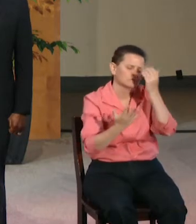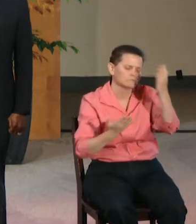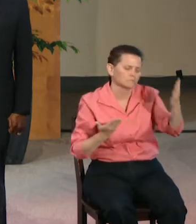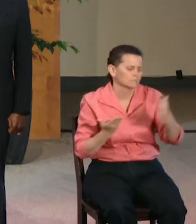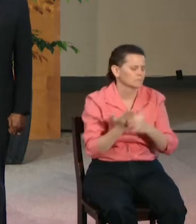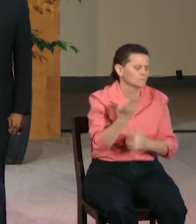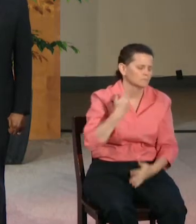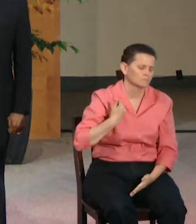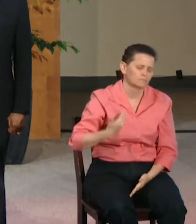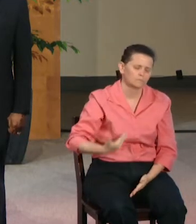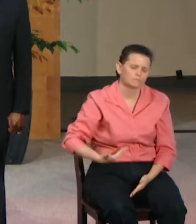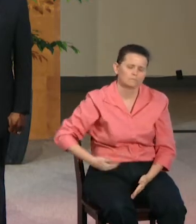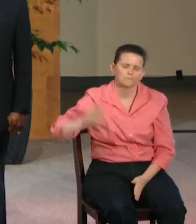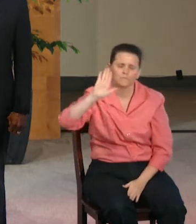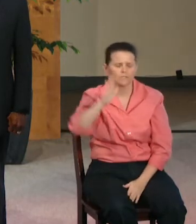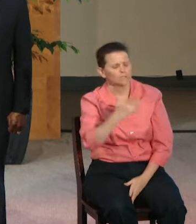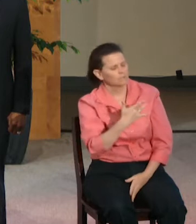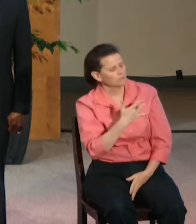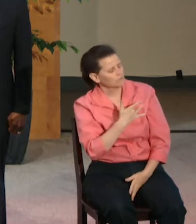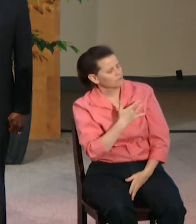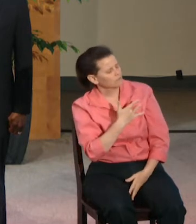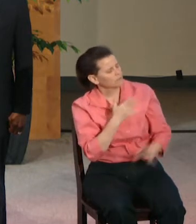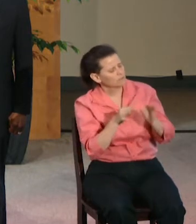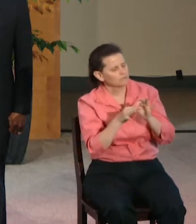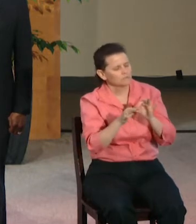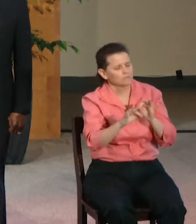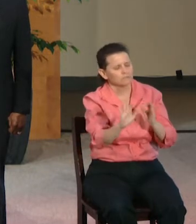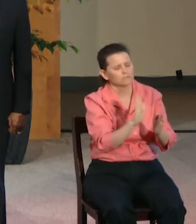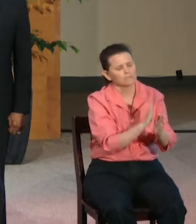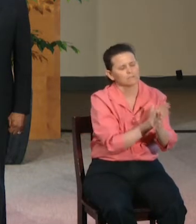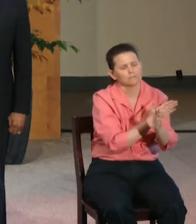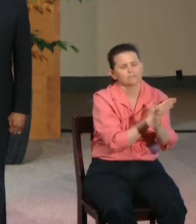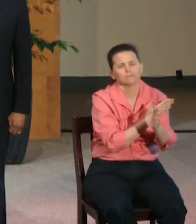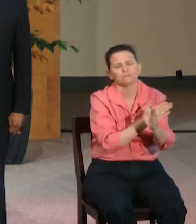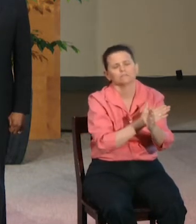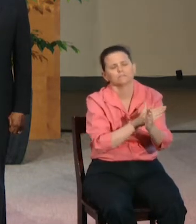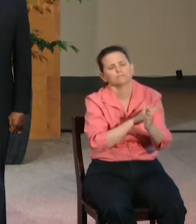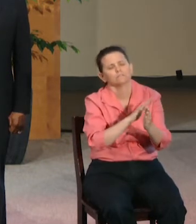Orchestrate.